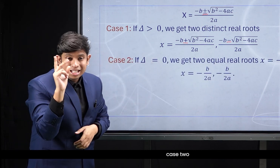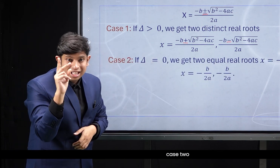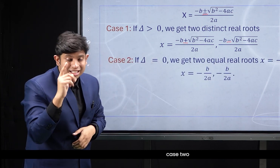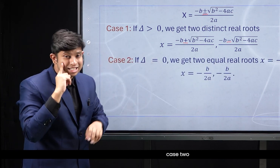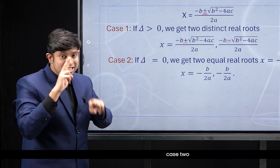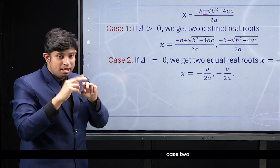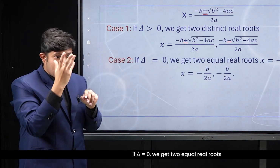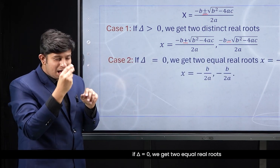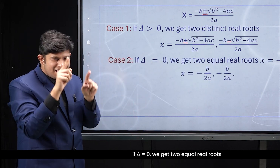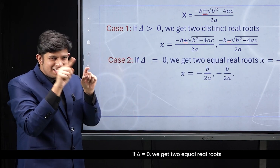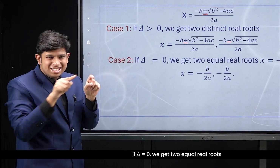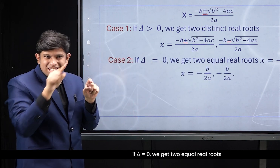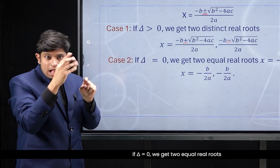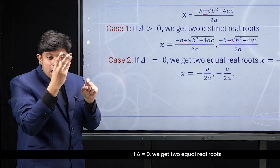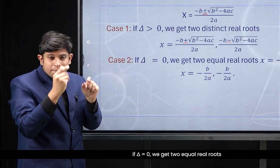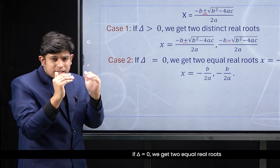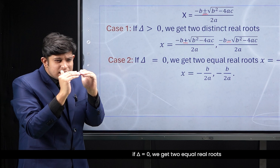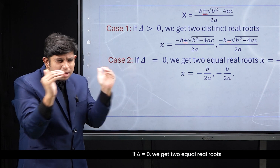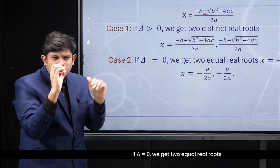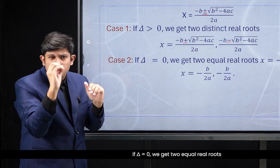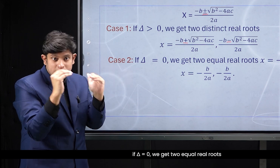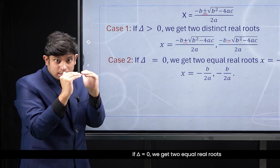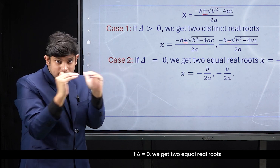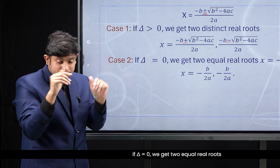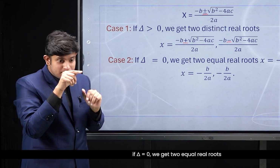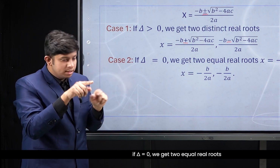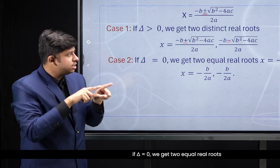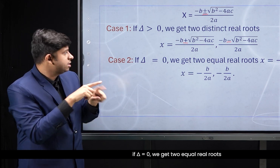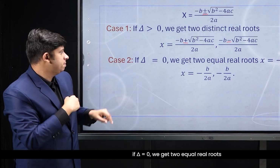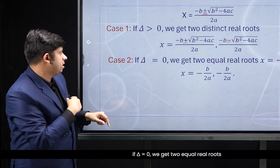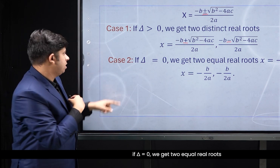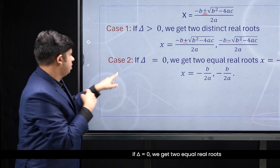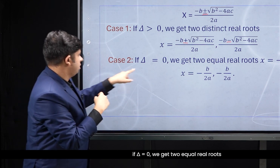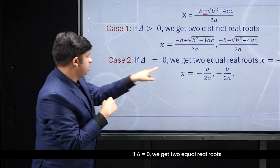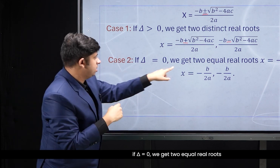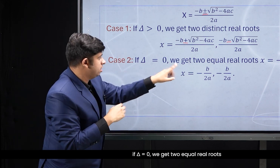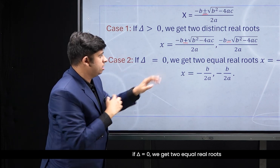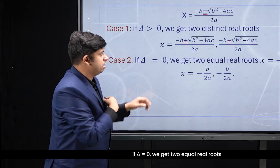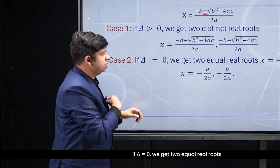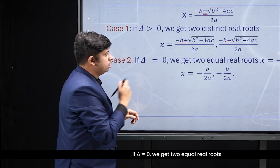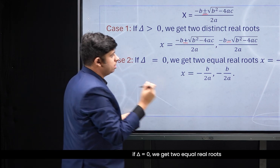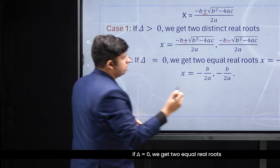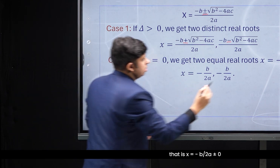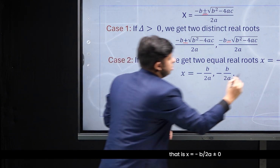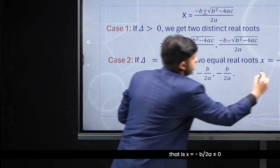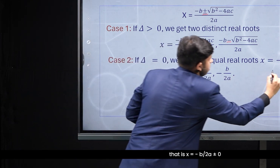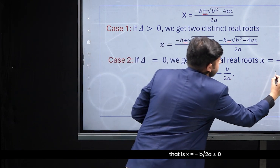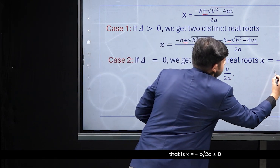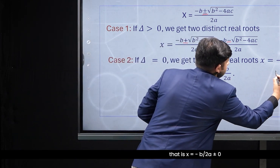Case 2. If delta is equal to 0, then we get two equal real roots, that is